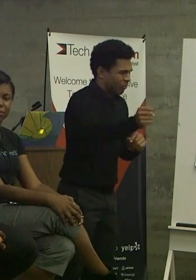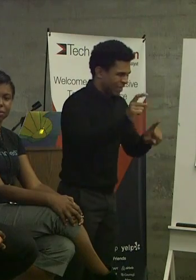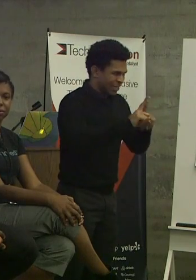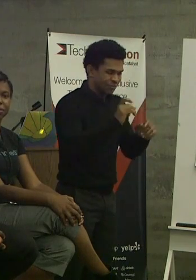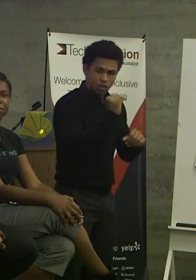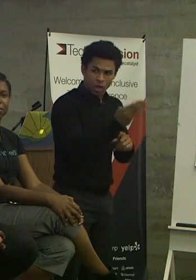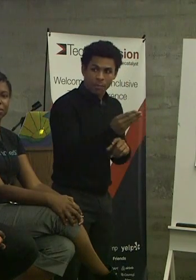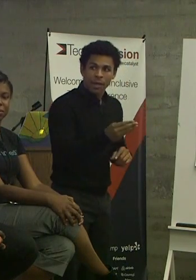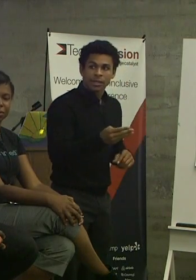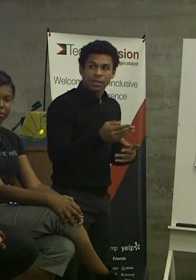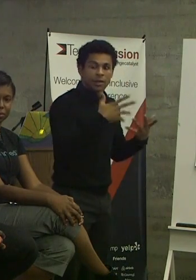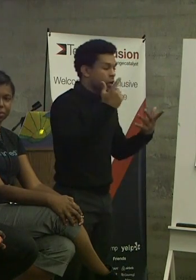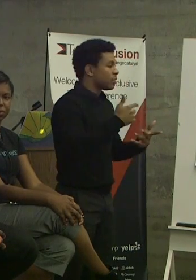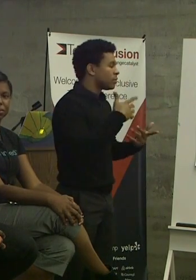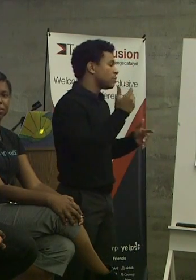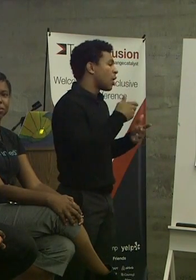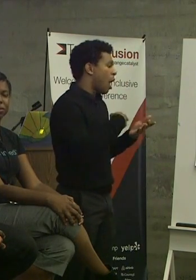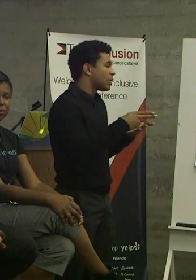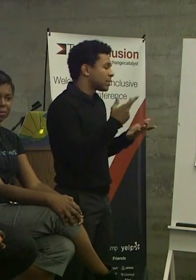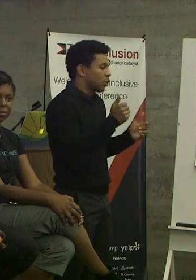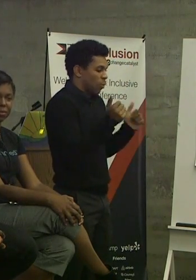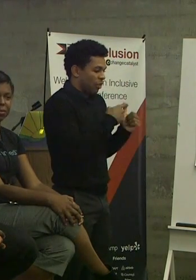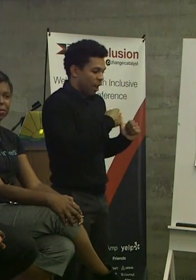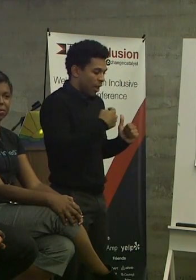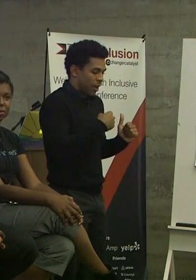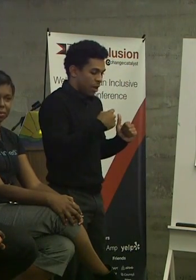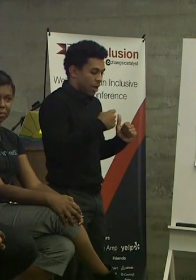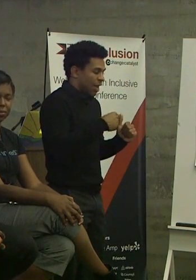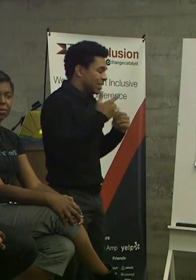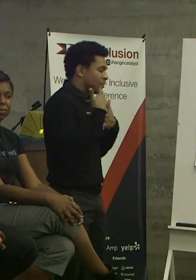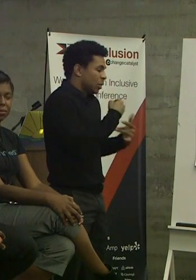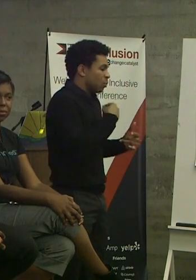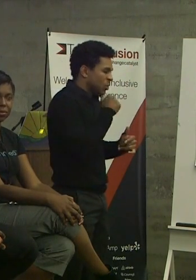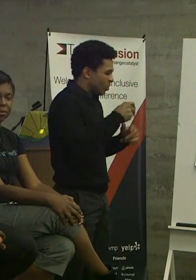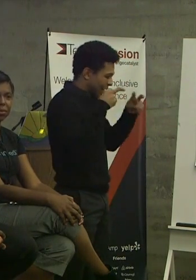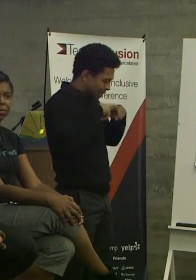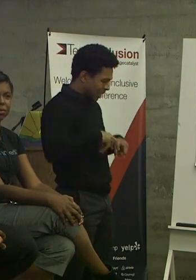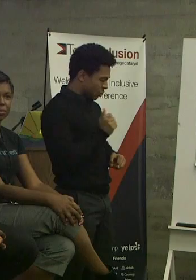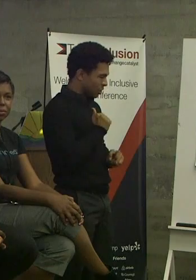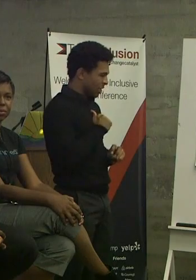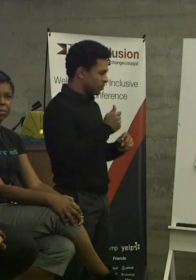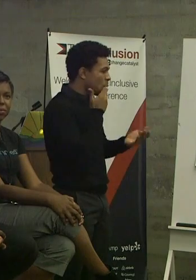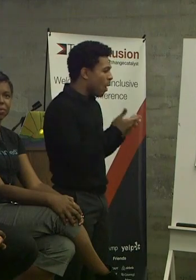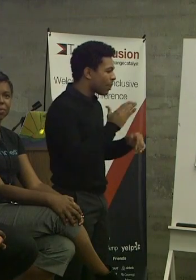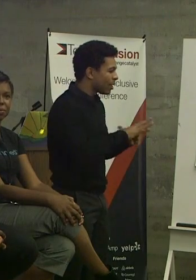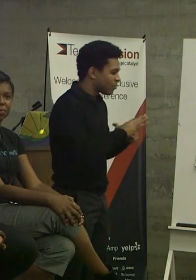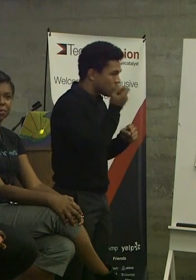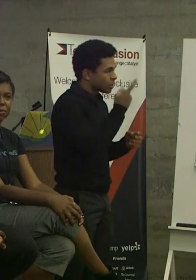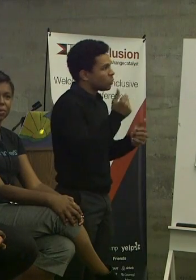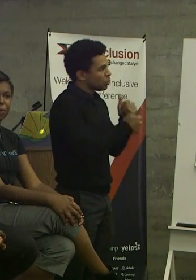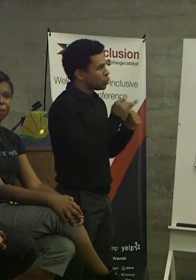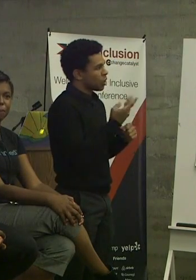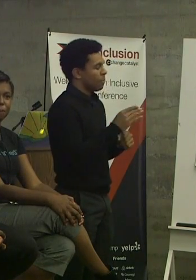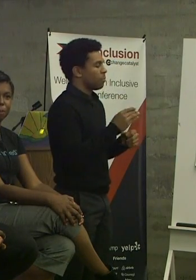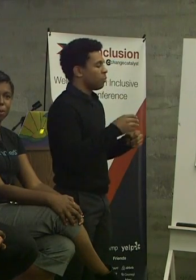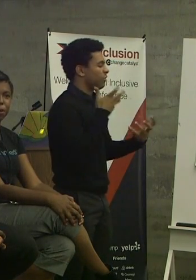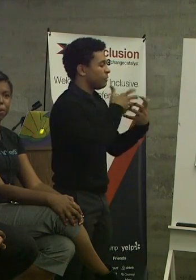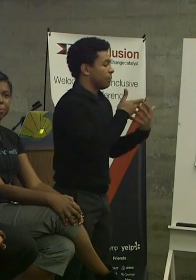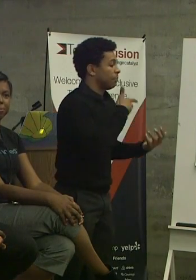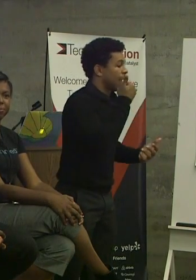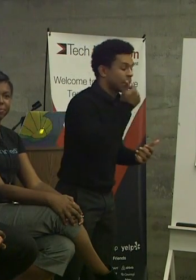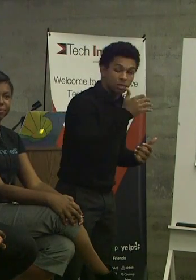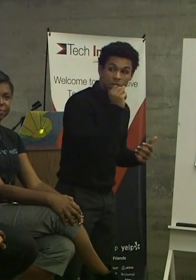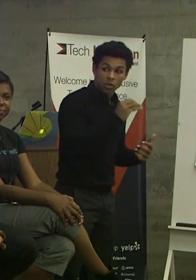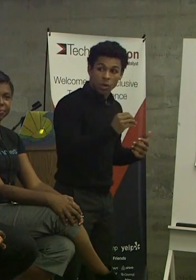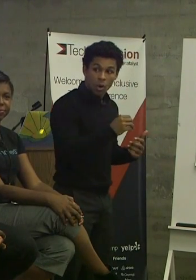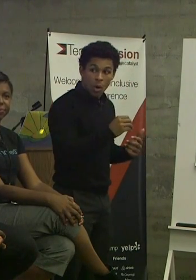of color and women. We don't assess ourselves well enough to understand what job we should be applying. Mm-hmm. And this is where I believe that at Atipica we can do that.